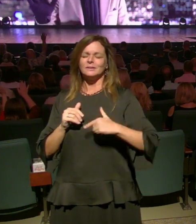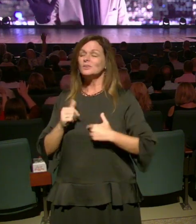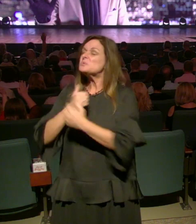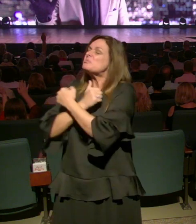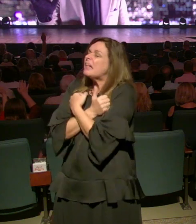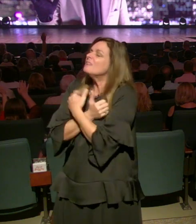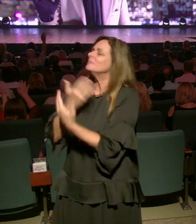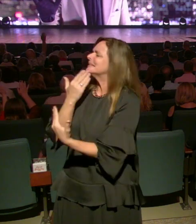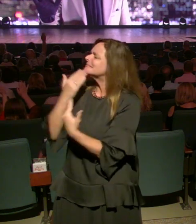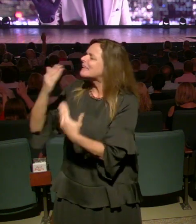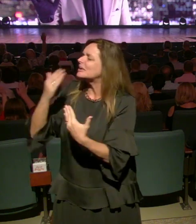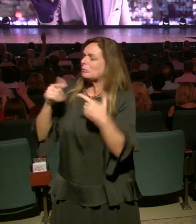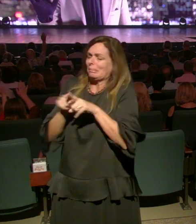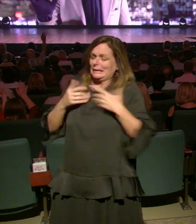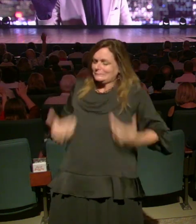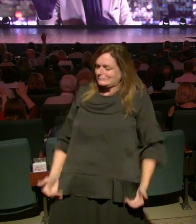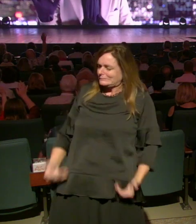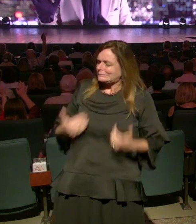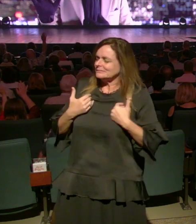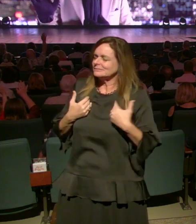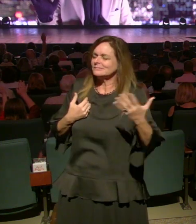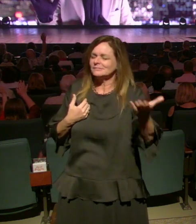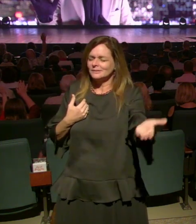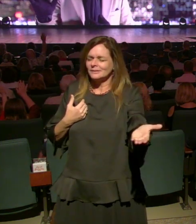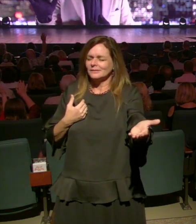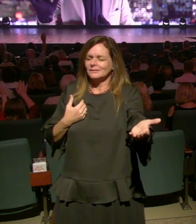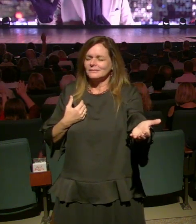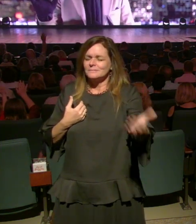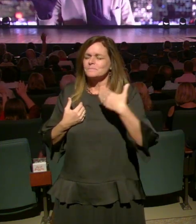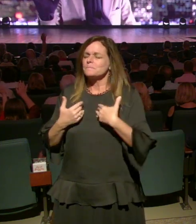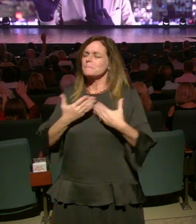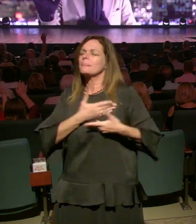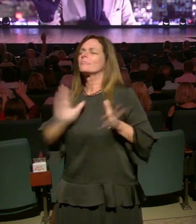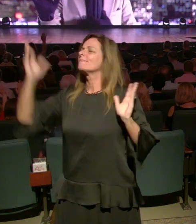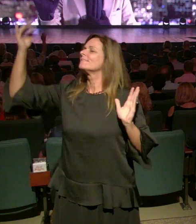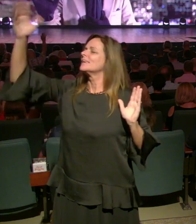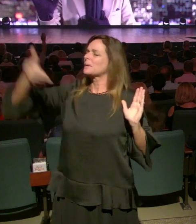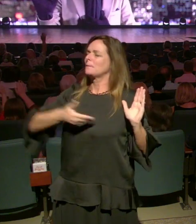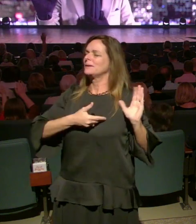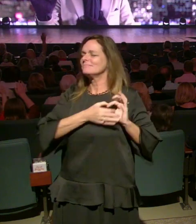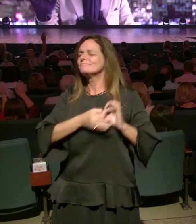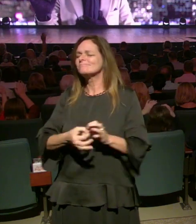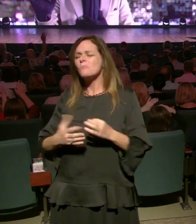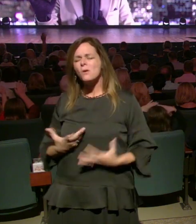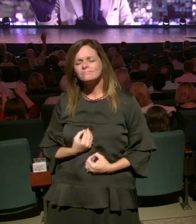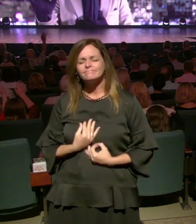the way I am. Come into my life. Give me your joy and peace.